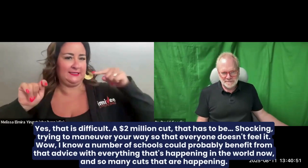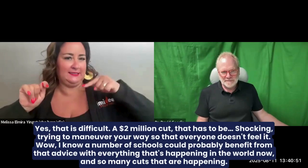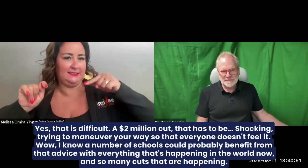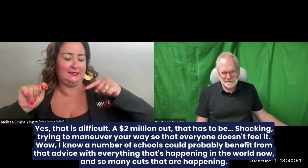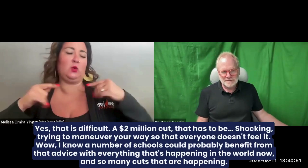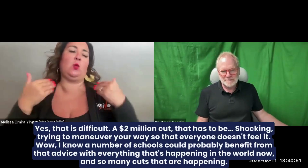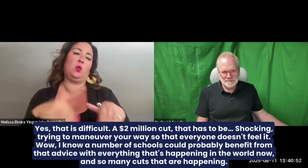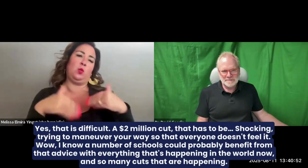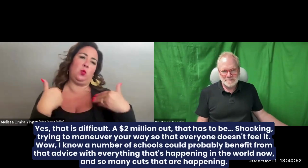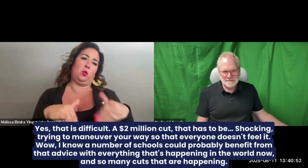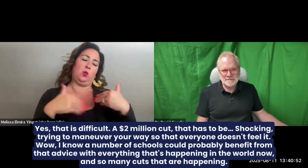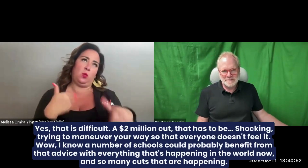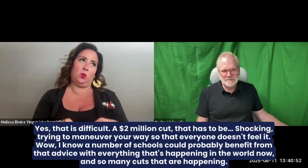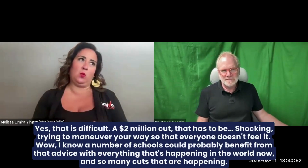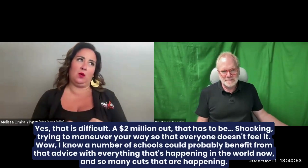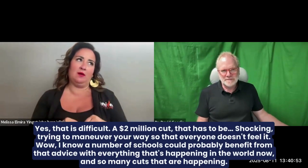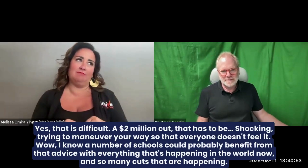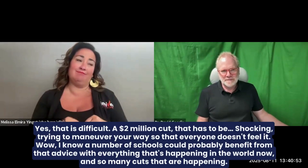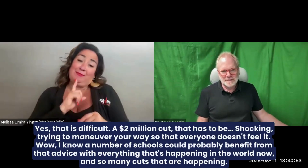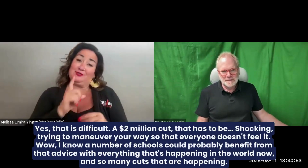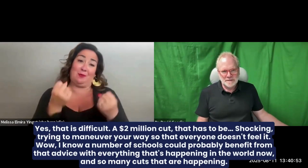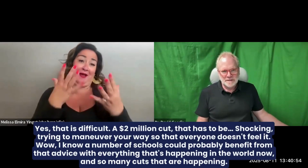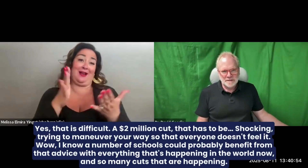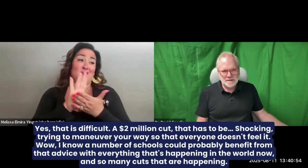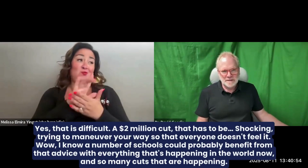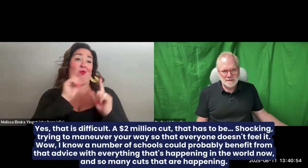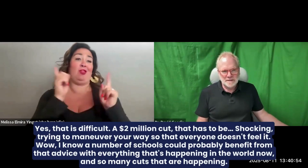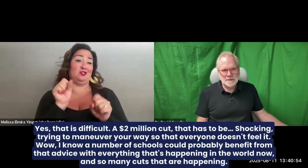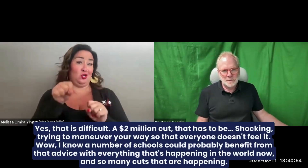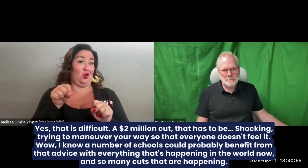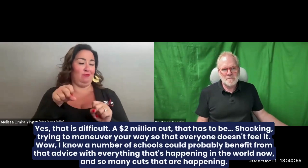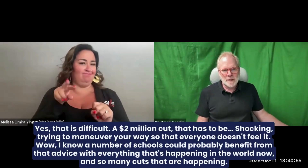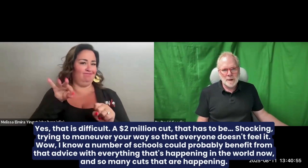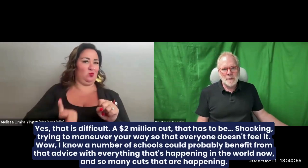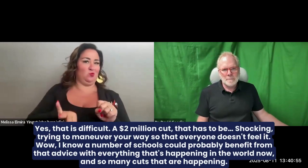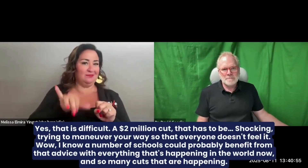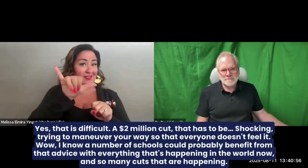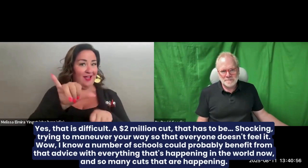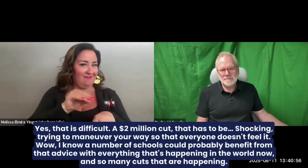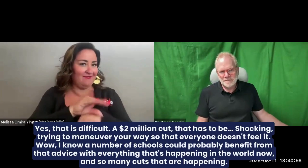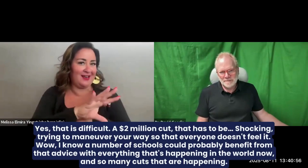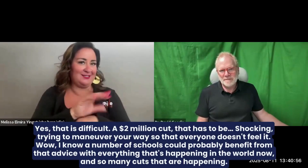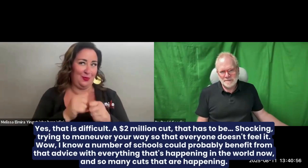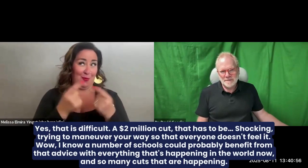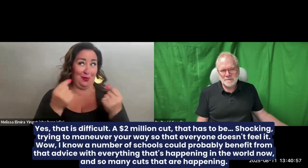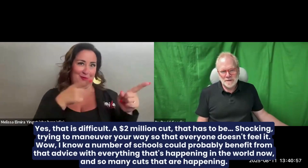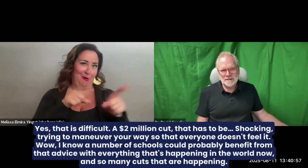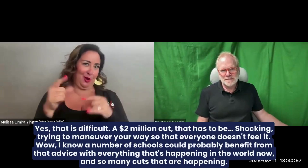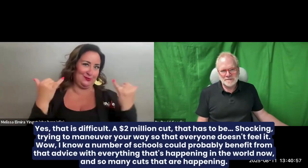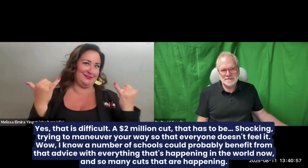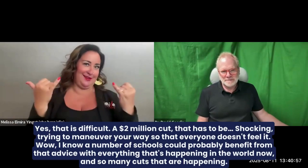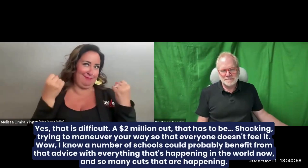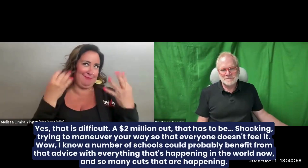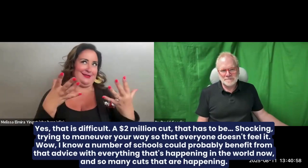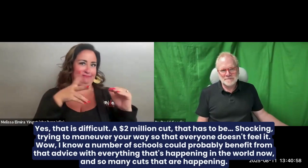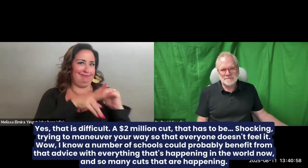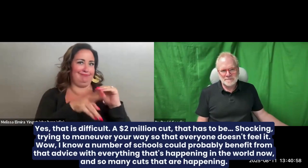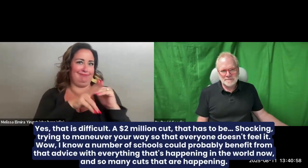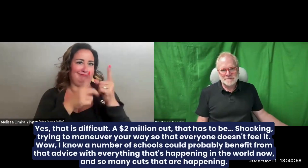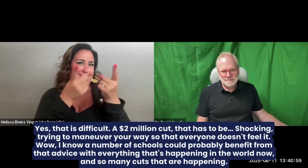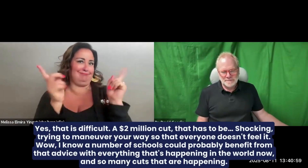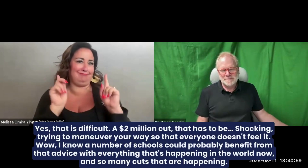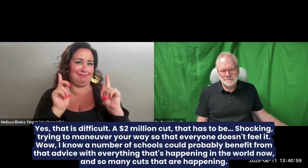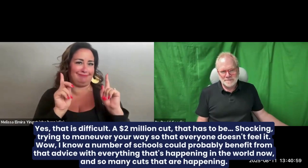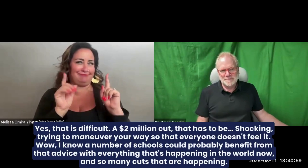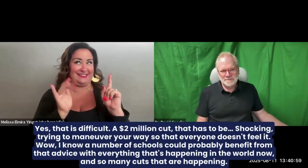maneuver your way so that everyone doesn't feel it. Wow. I know a number of schools could probably benefit from that